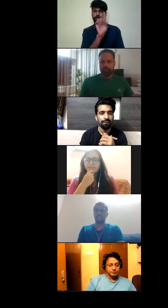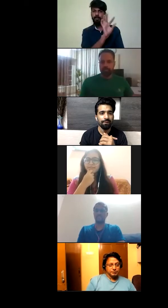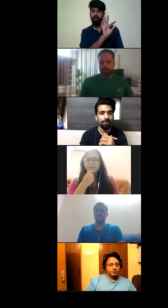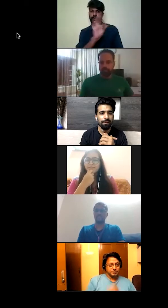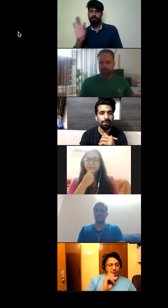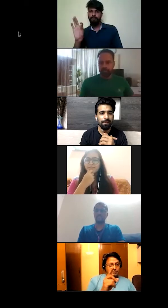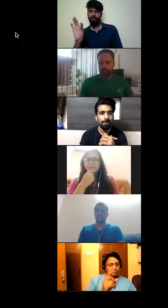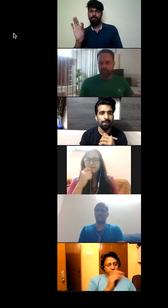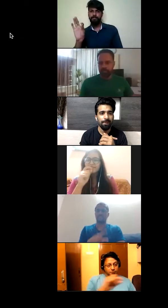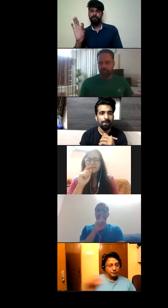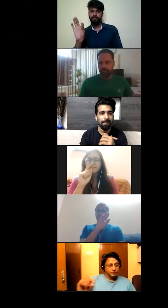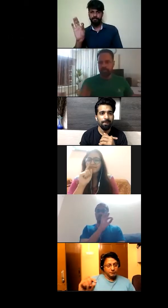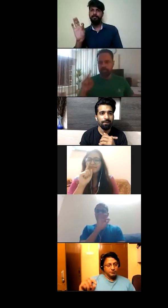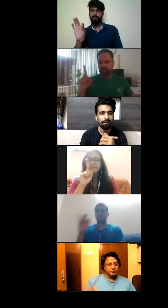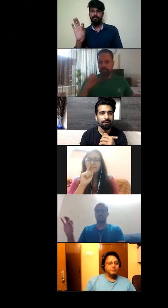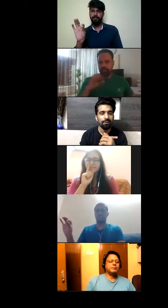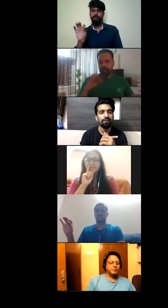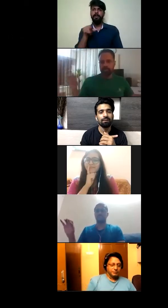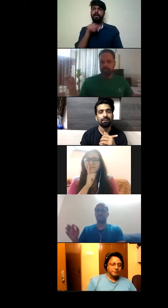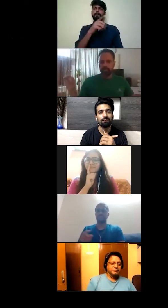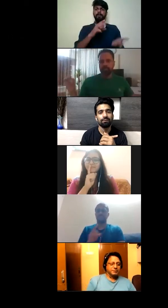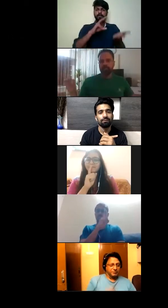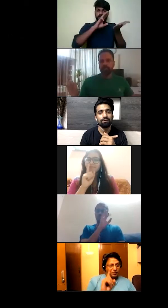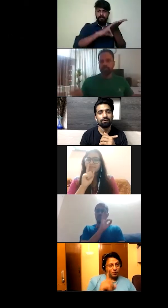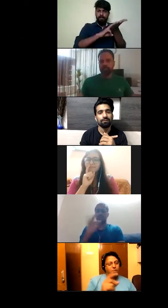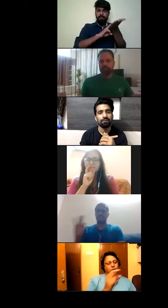Week. 1 week.